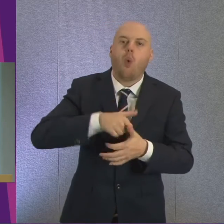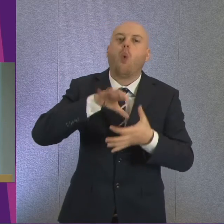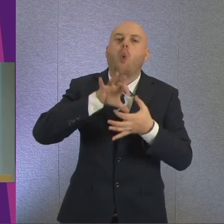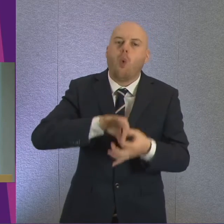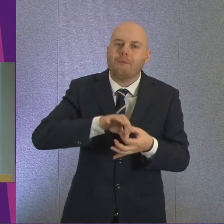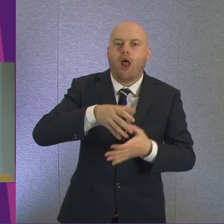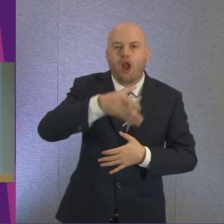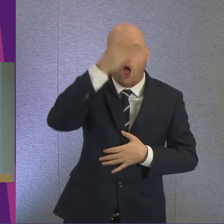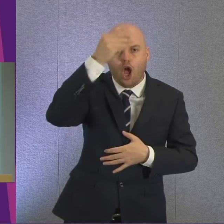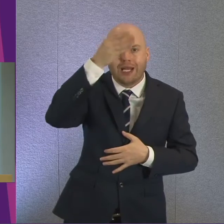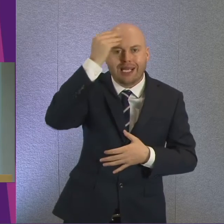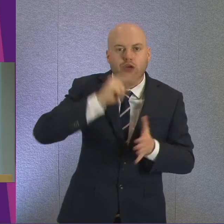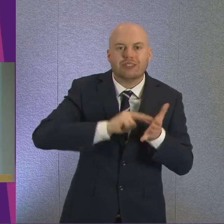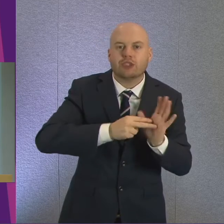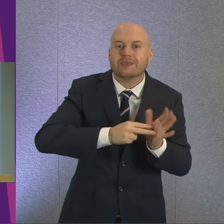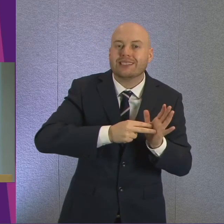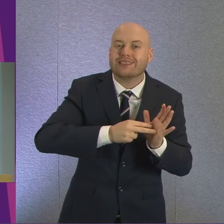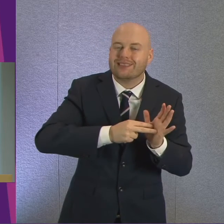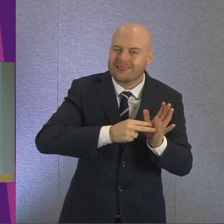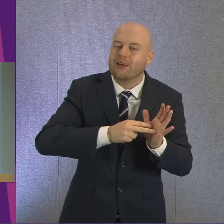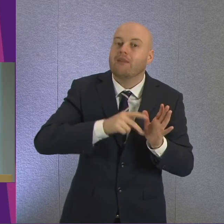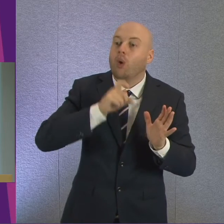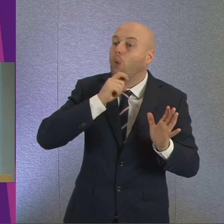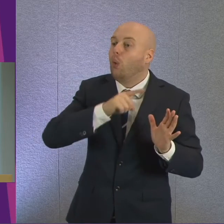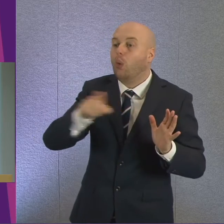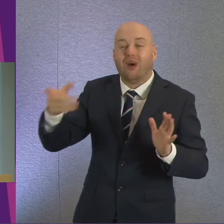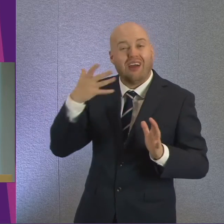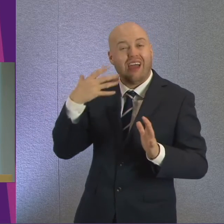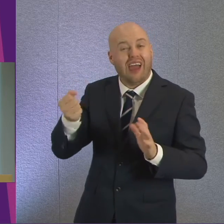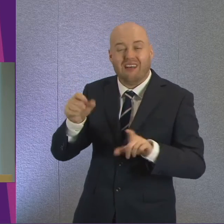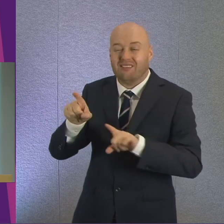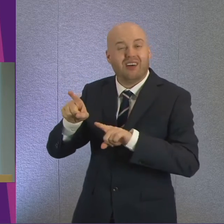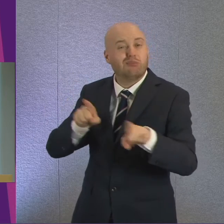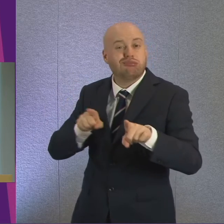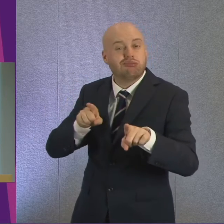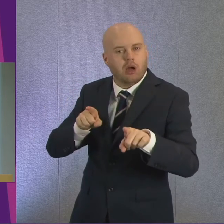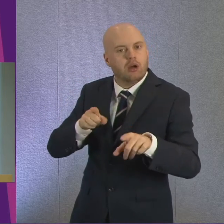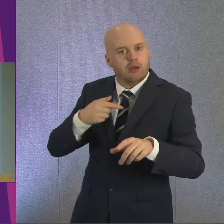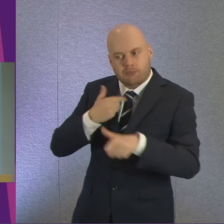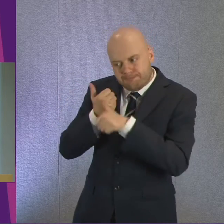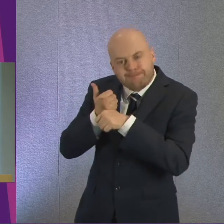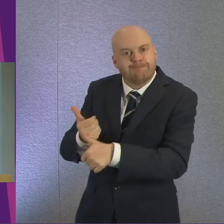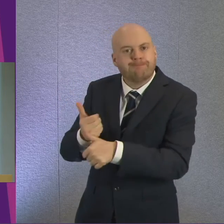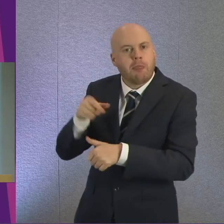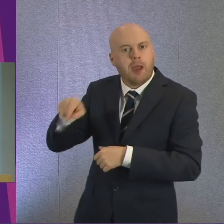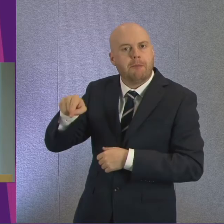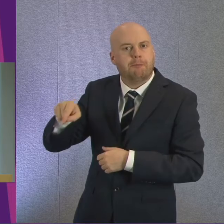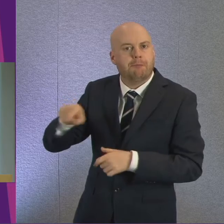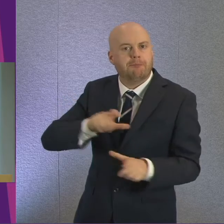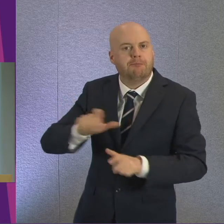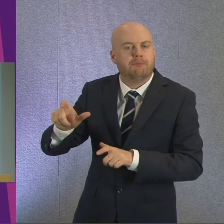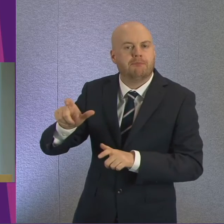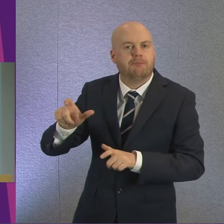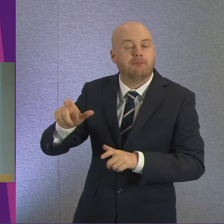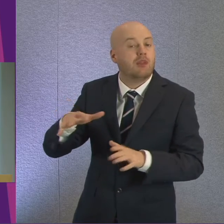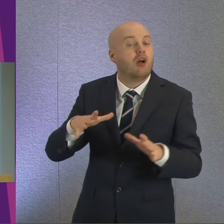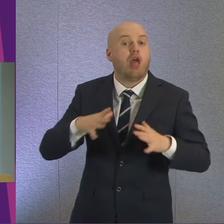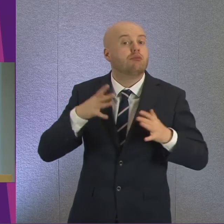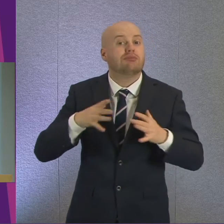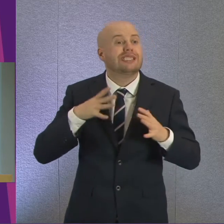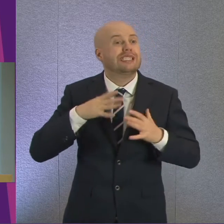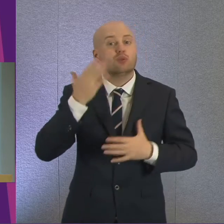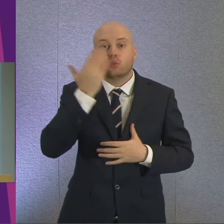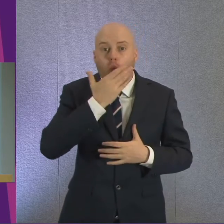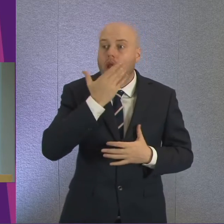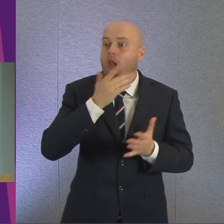more challenging for our most disadvantaged families to adapt to. There are already a number of examples of schools and local authorities deploying